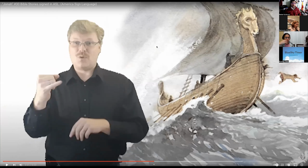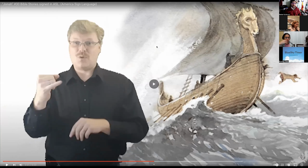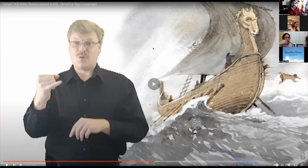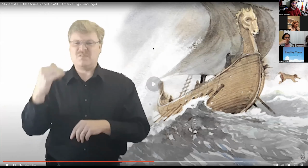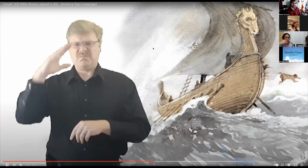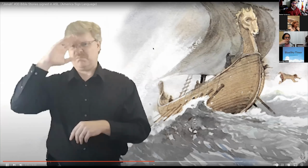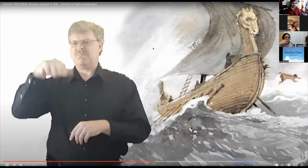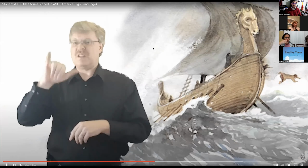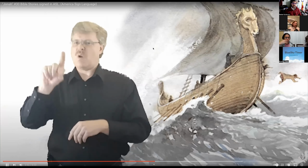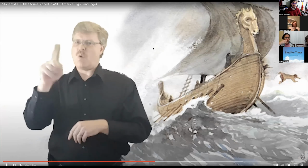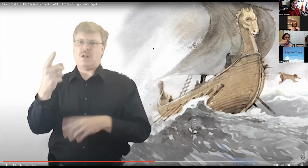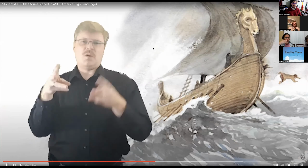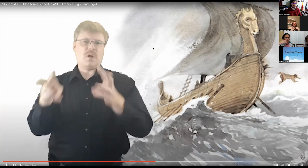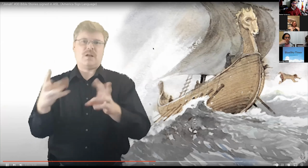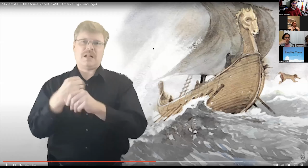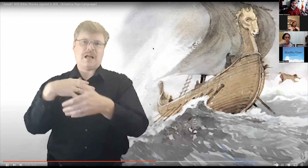throw Jonah.